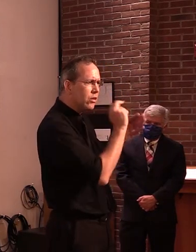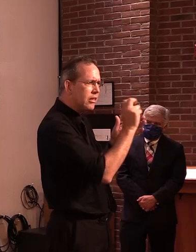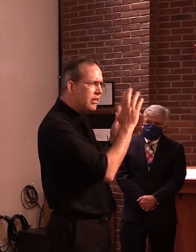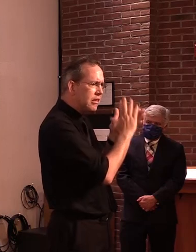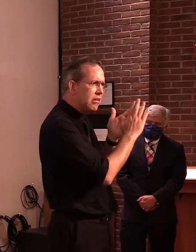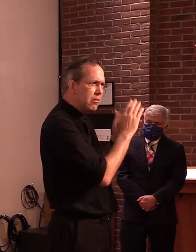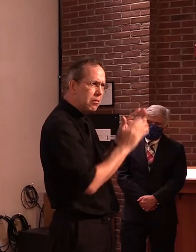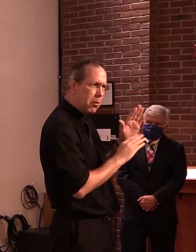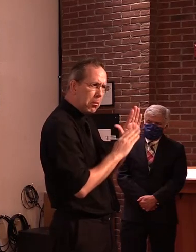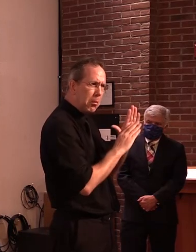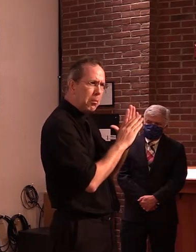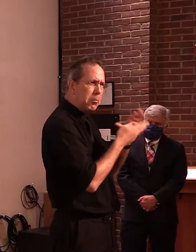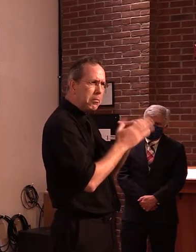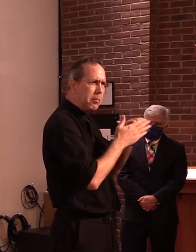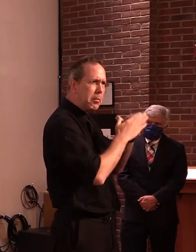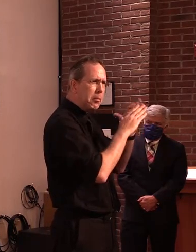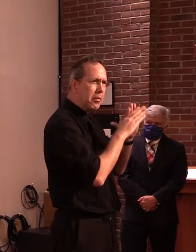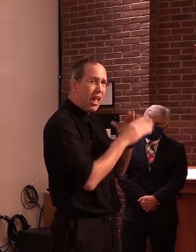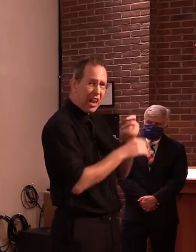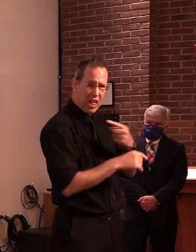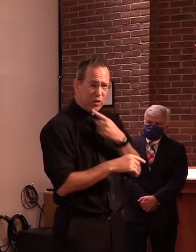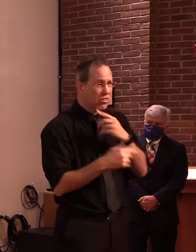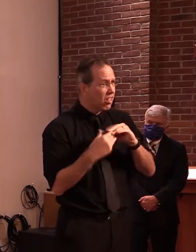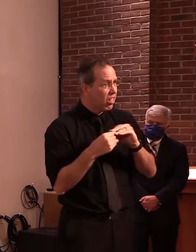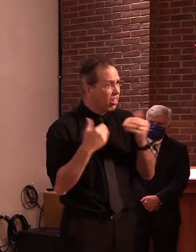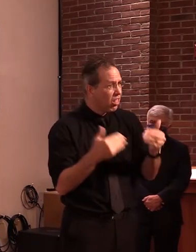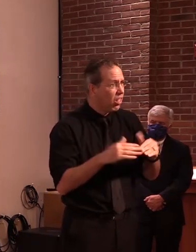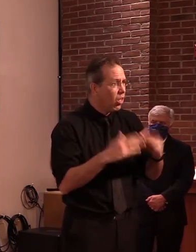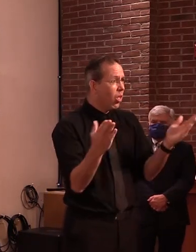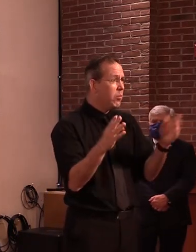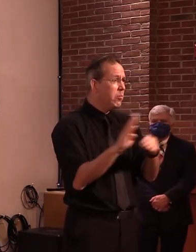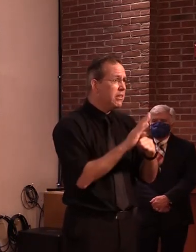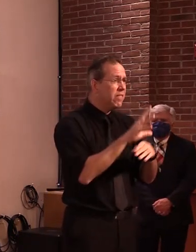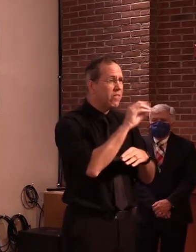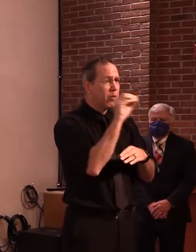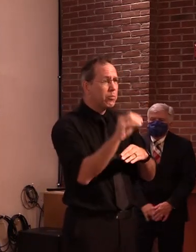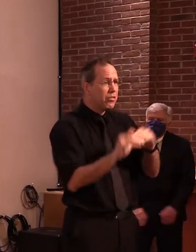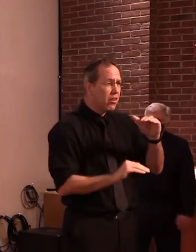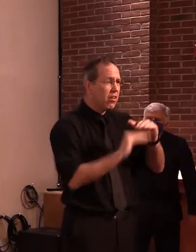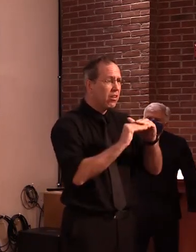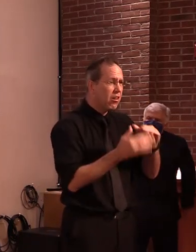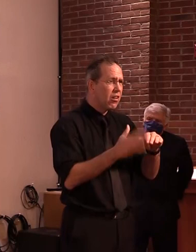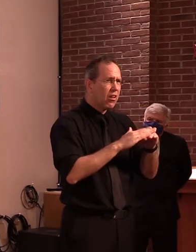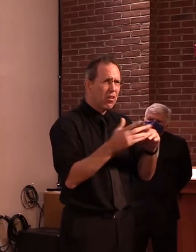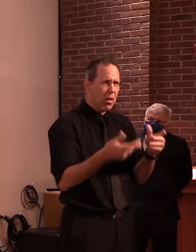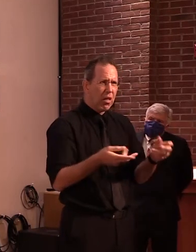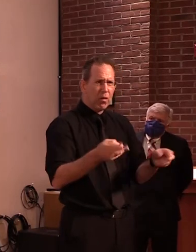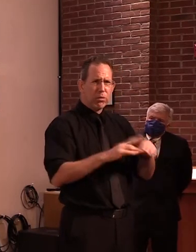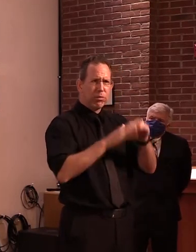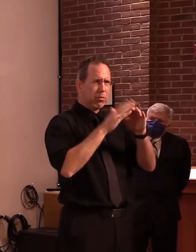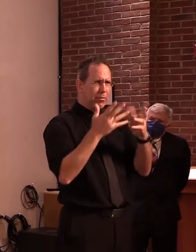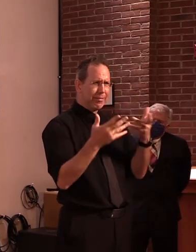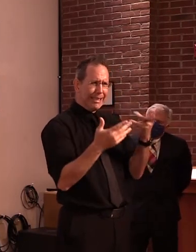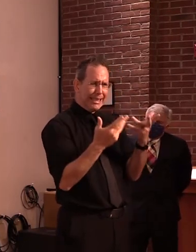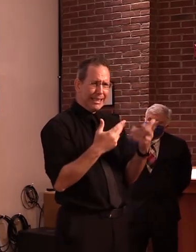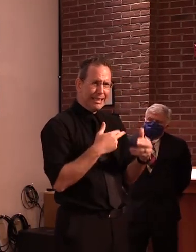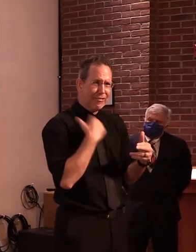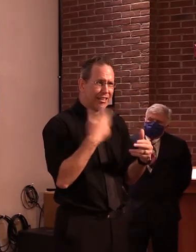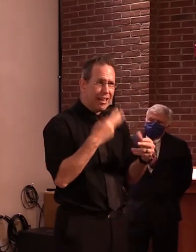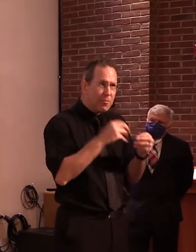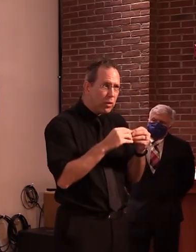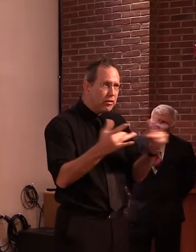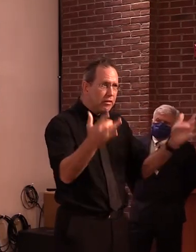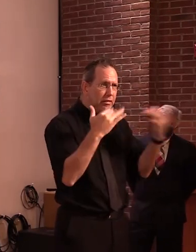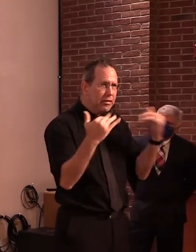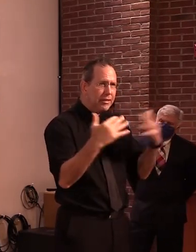or were retailers asking you, or what's the reason behind it? Yeah, we were actually working on this for the